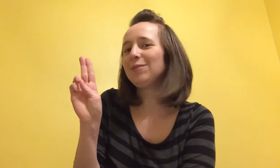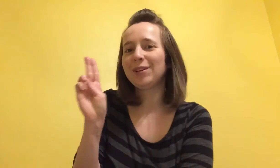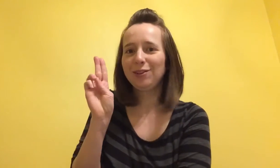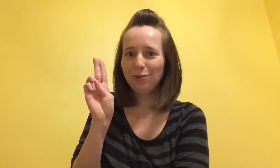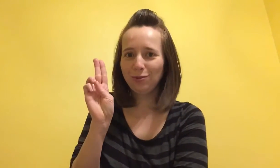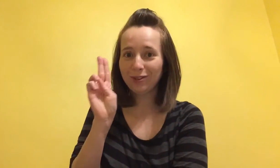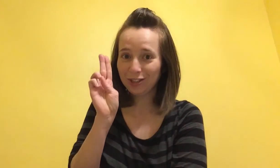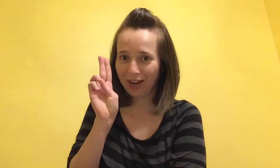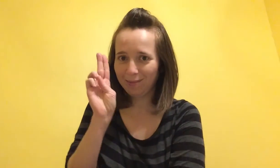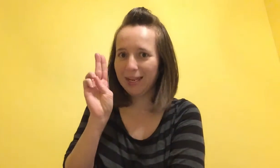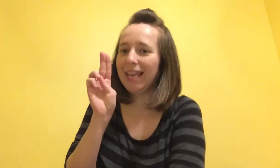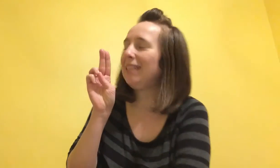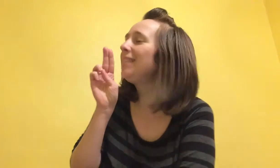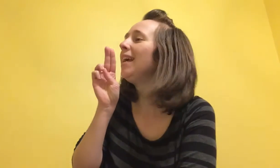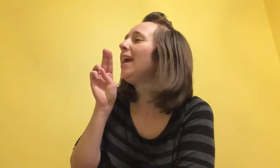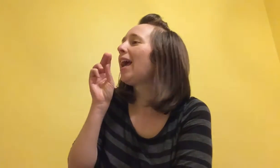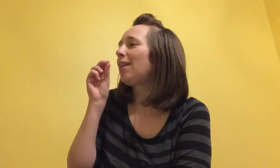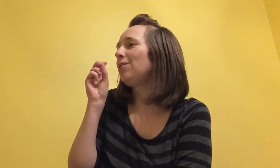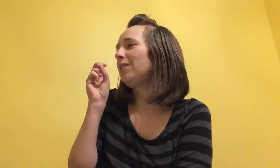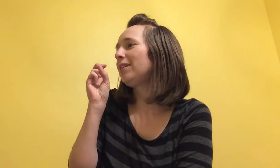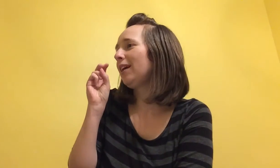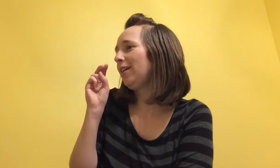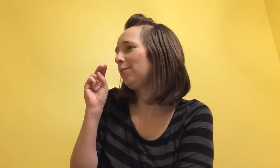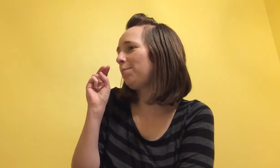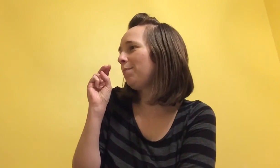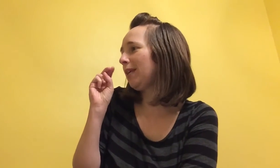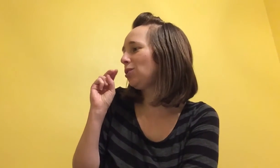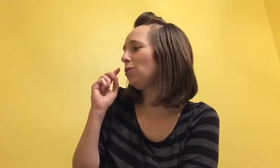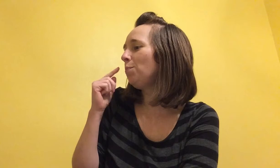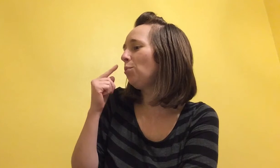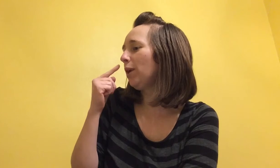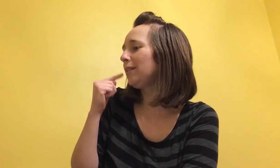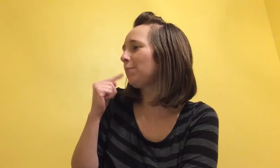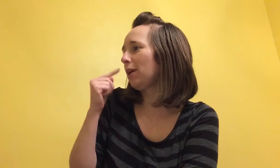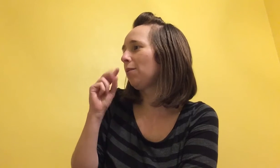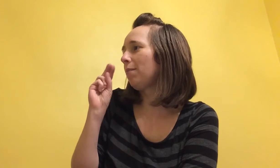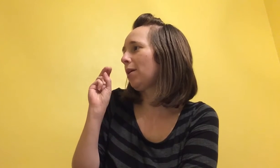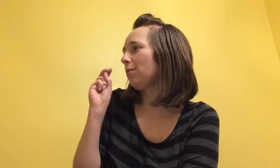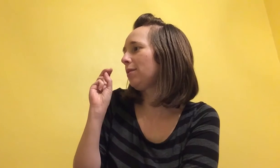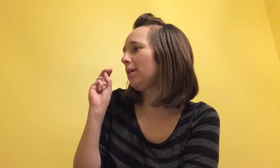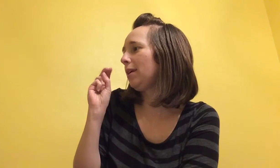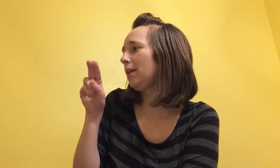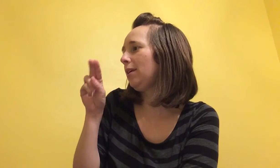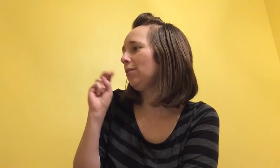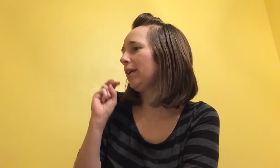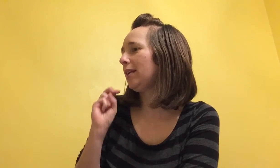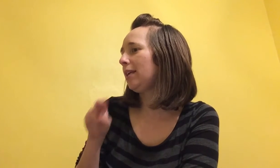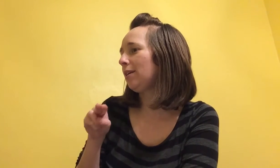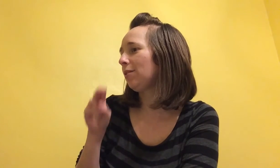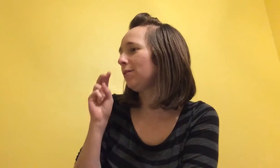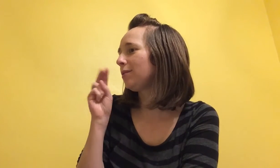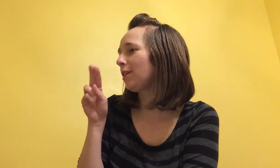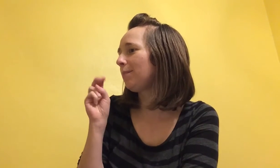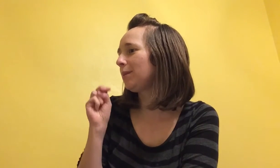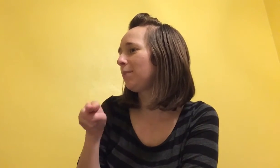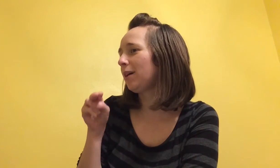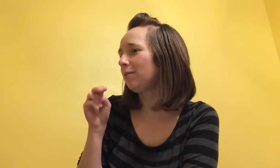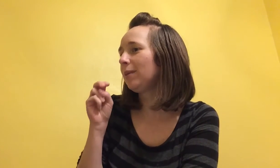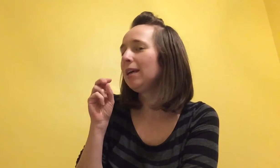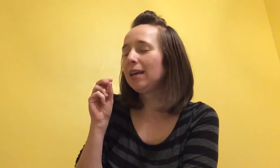a U-shaped hand, and you're going to kind of make 2 points by your mouth, here and here, top to bottom. And